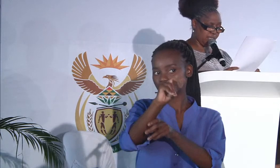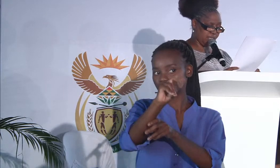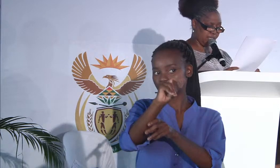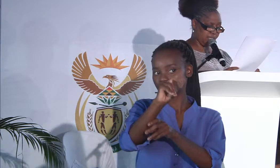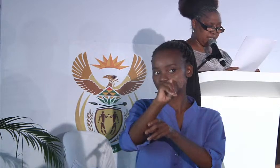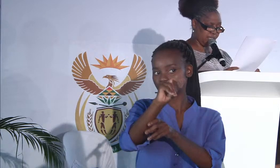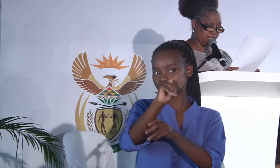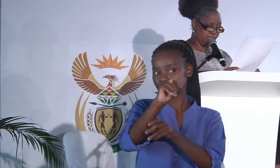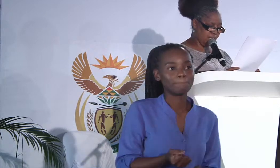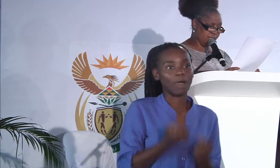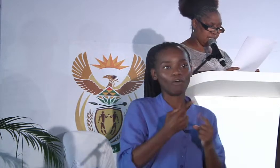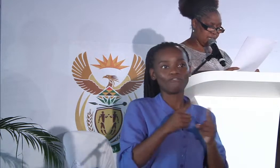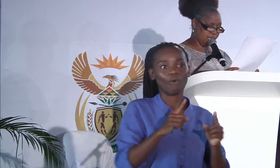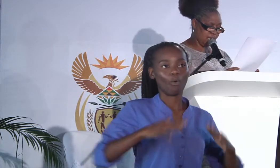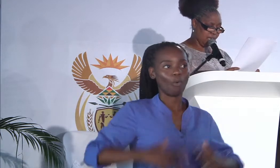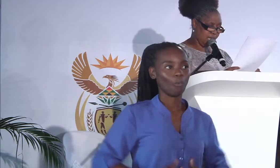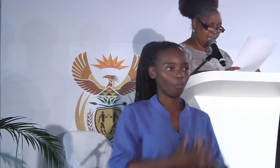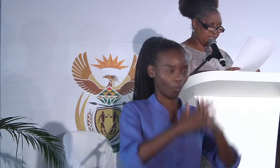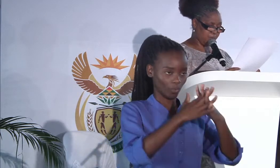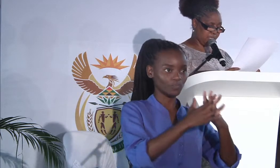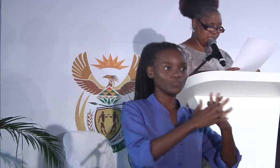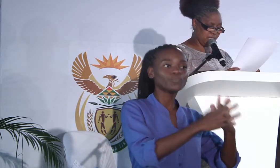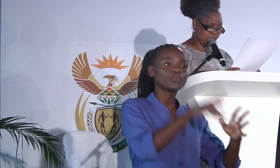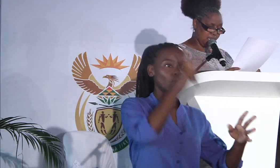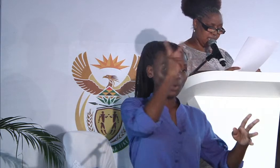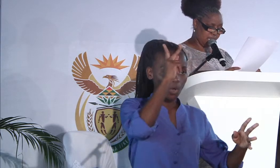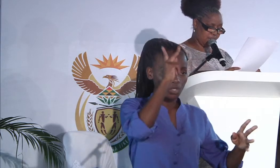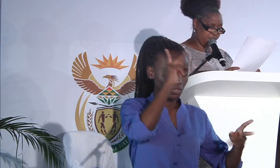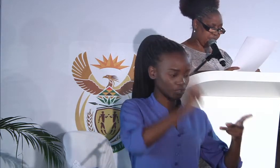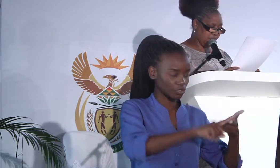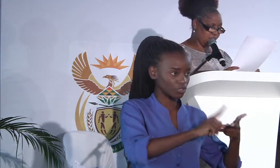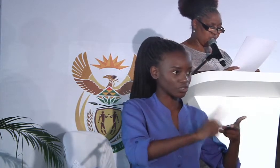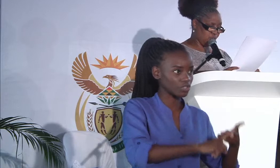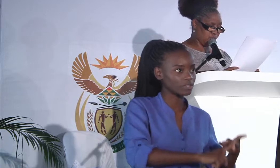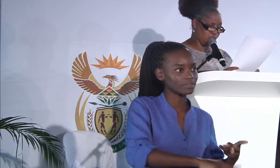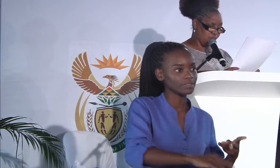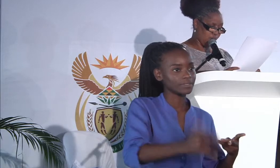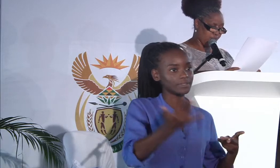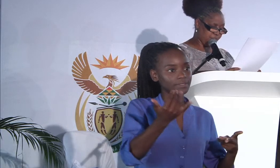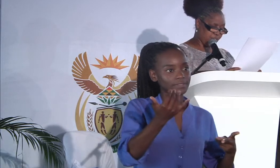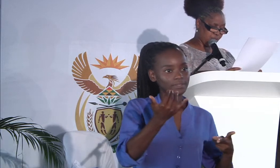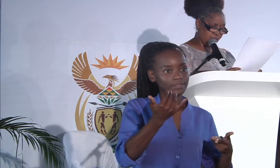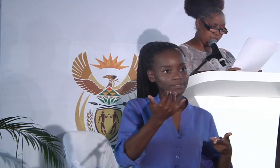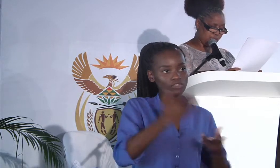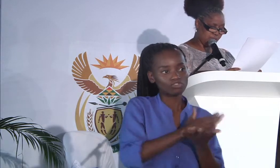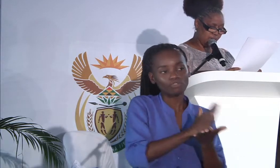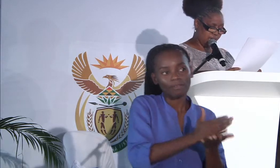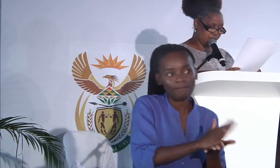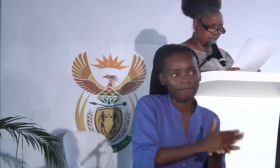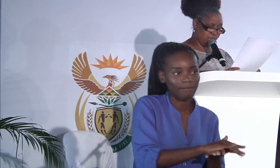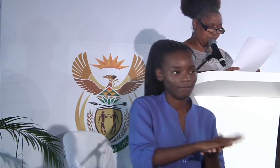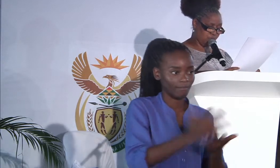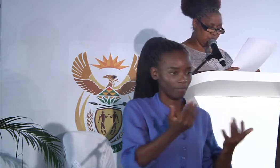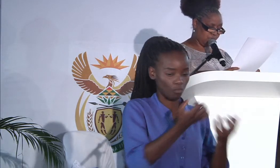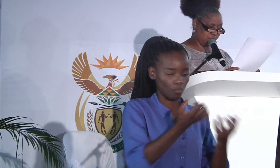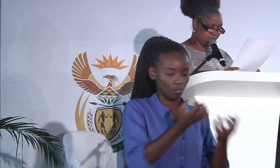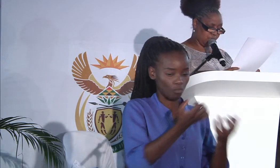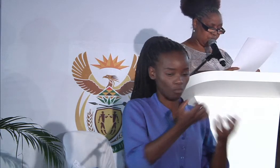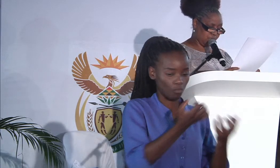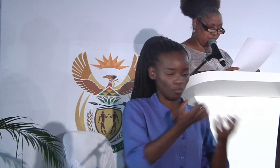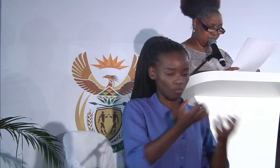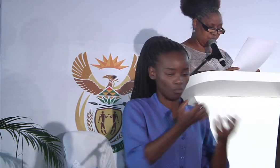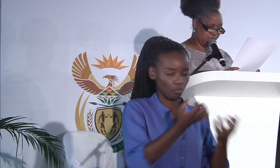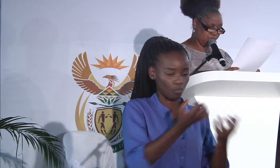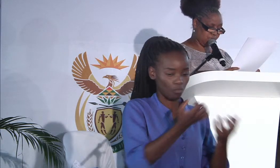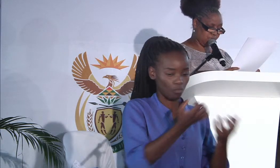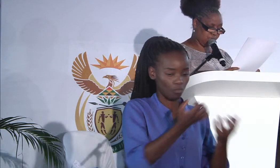to increase knowledge sharing, expertise, the efficient use of resources, and to take notice of the